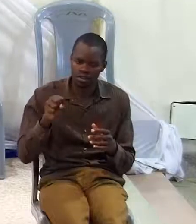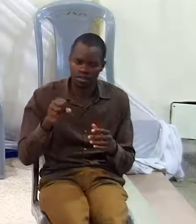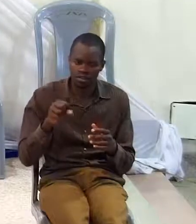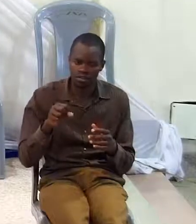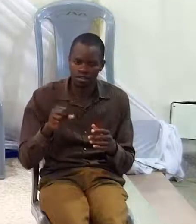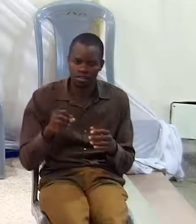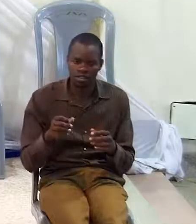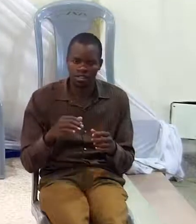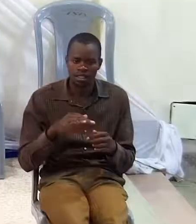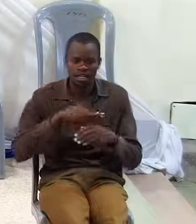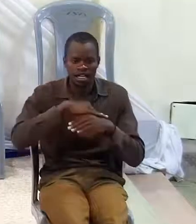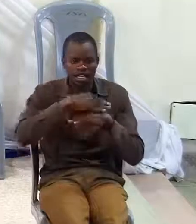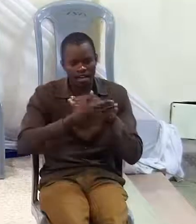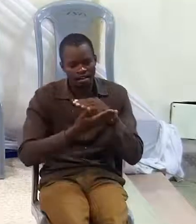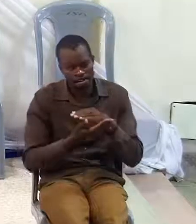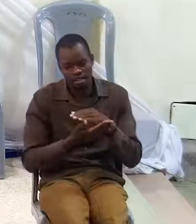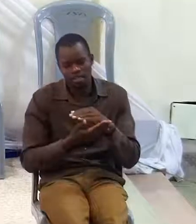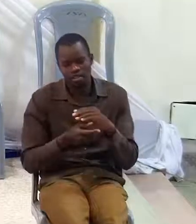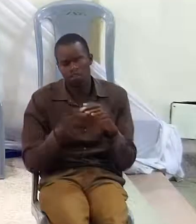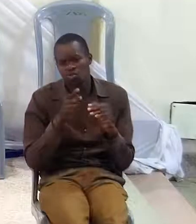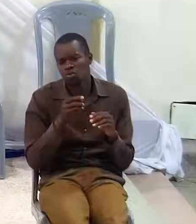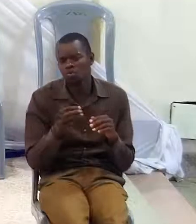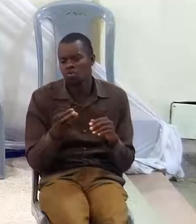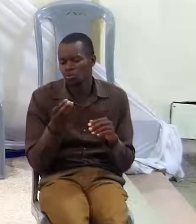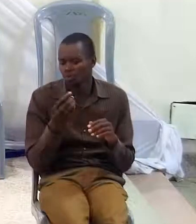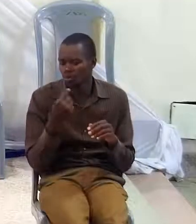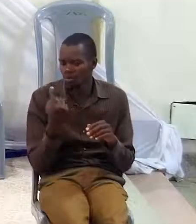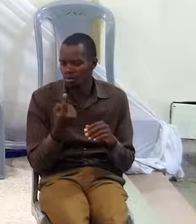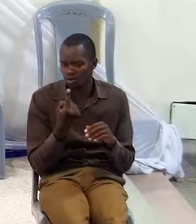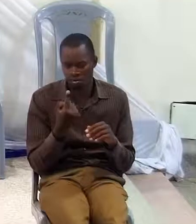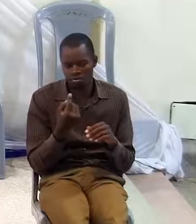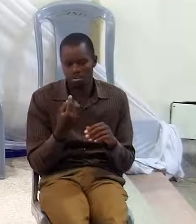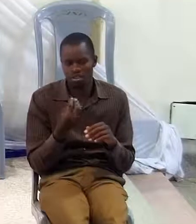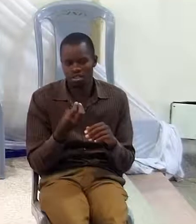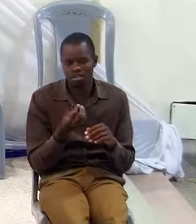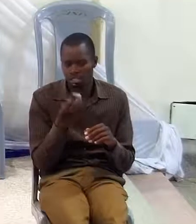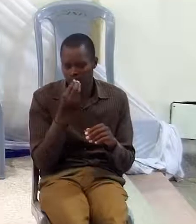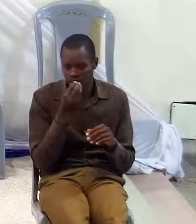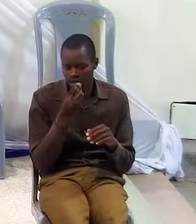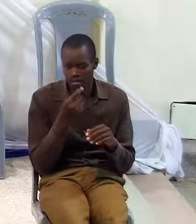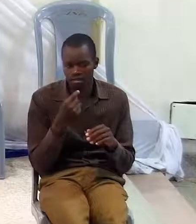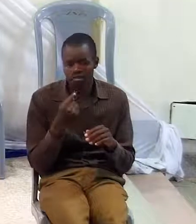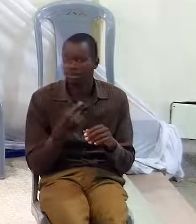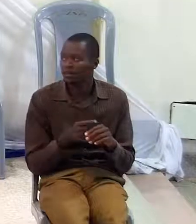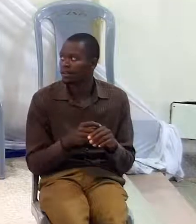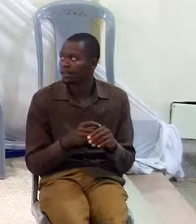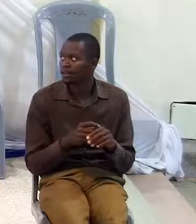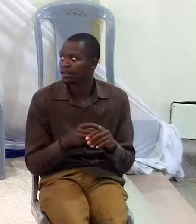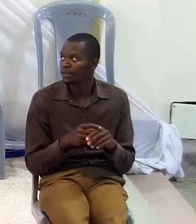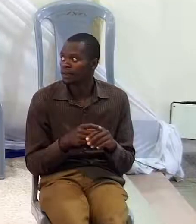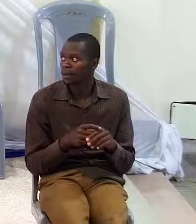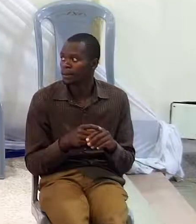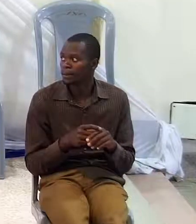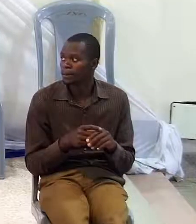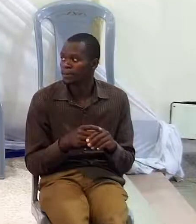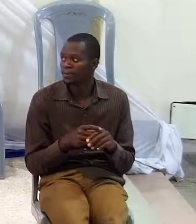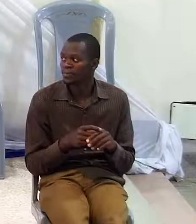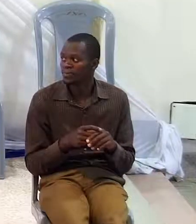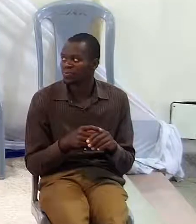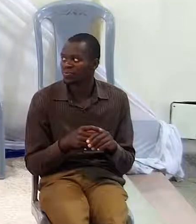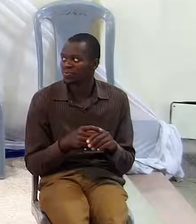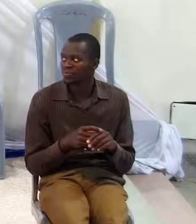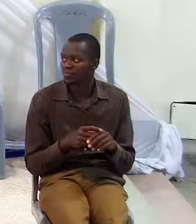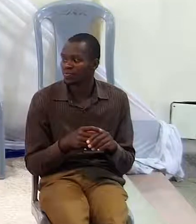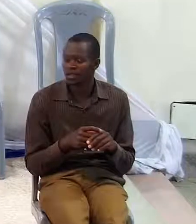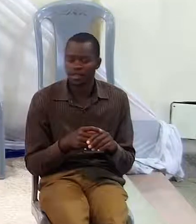just eat it, isn't it? And when it comes to now